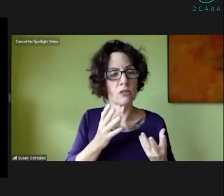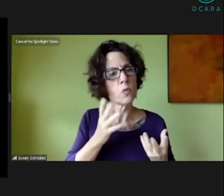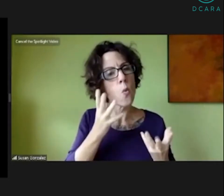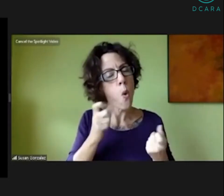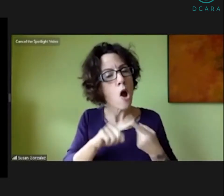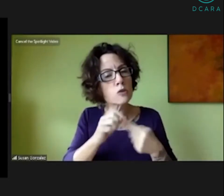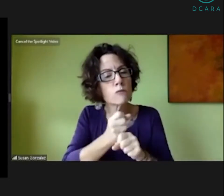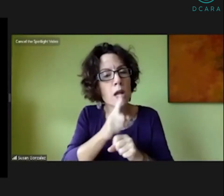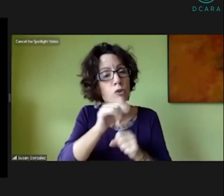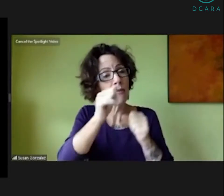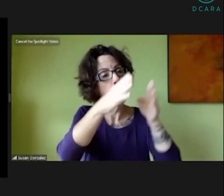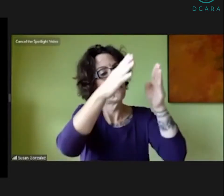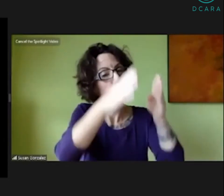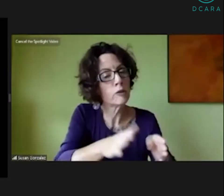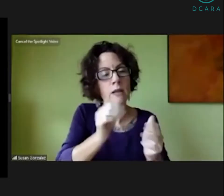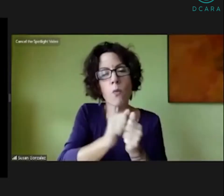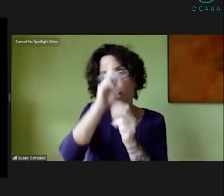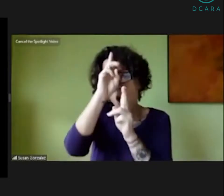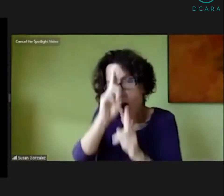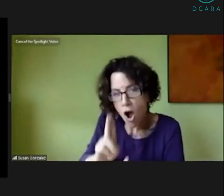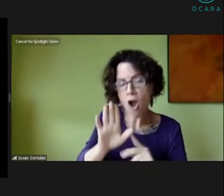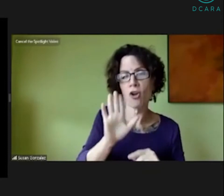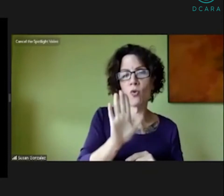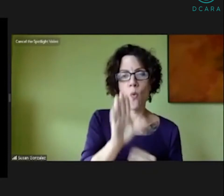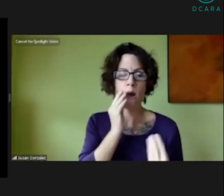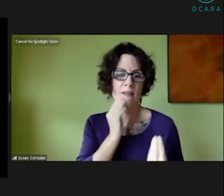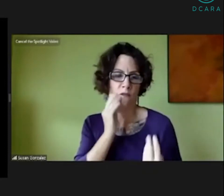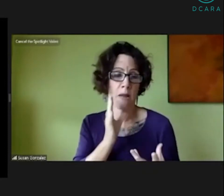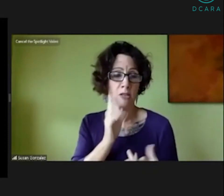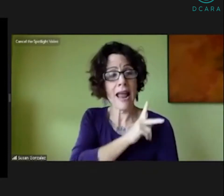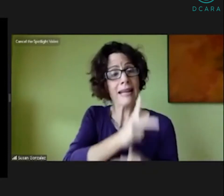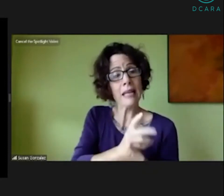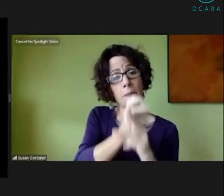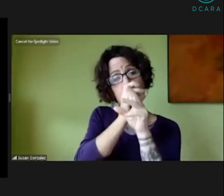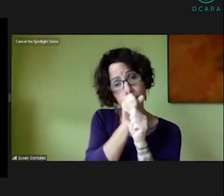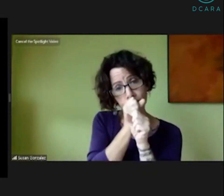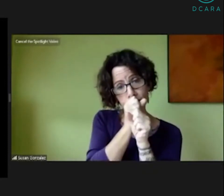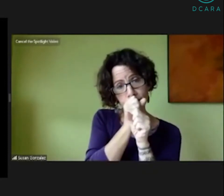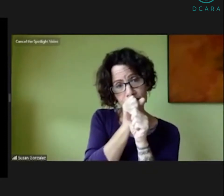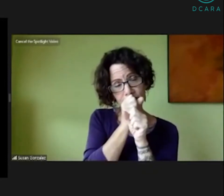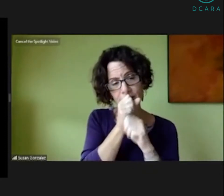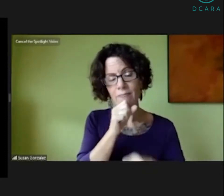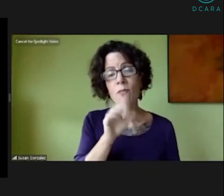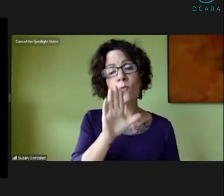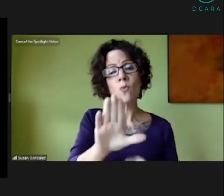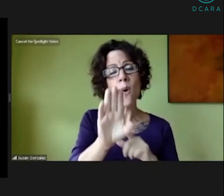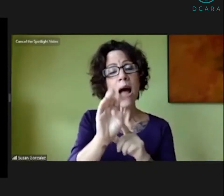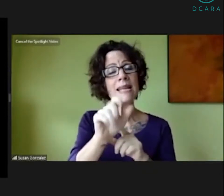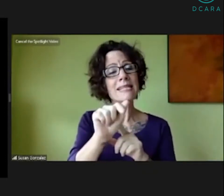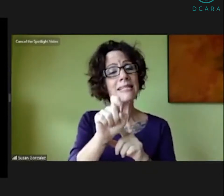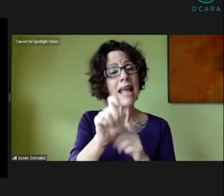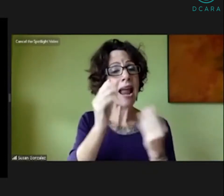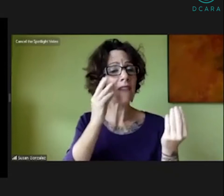You will share your most private information, and you want to make sure that the person you